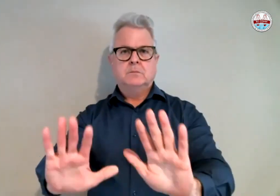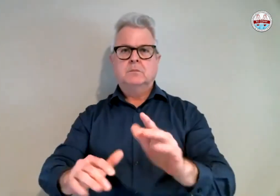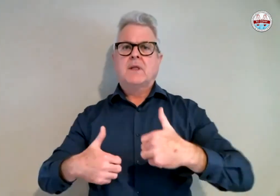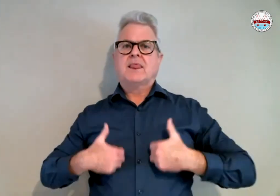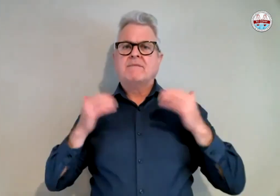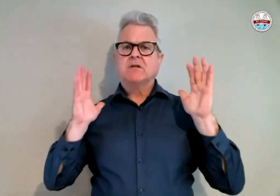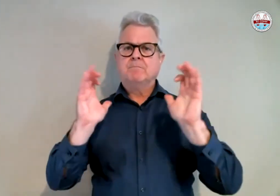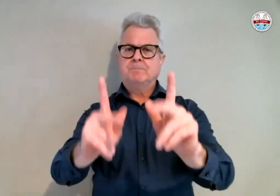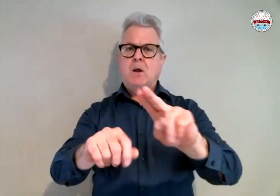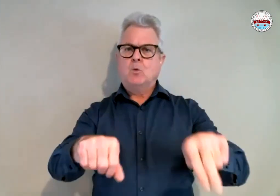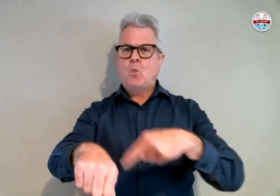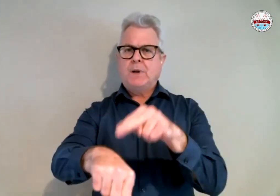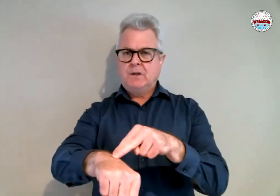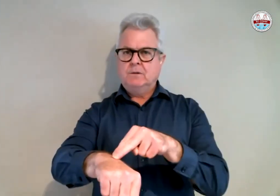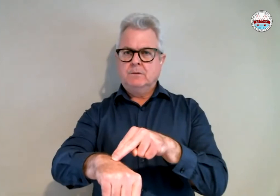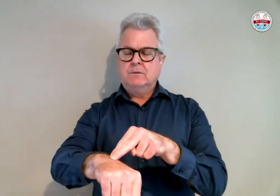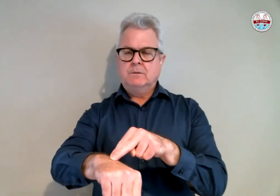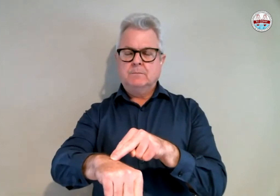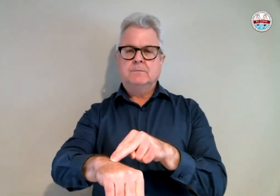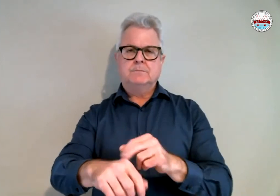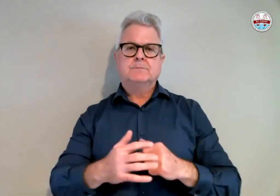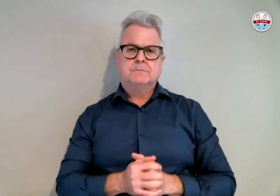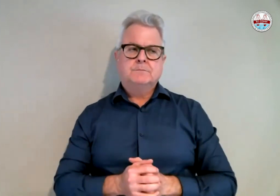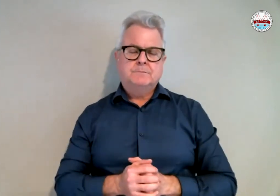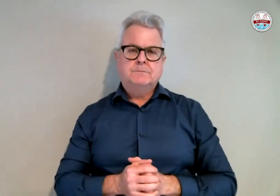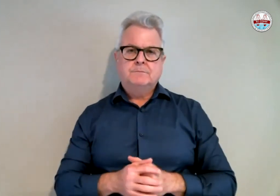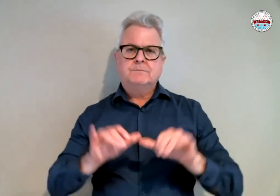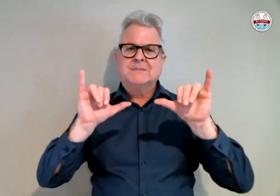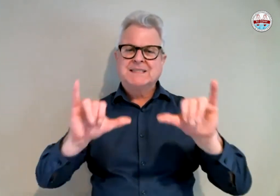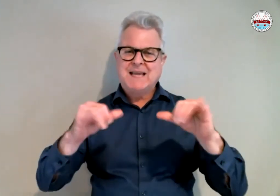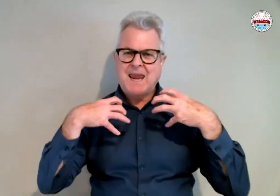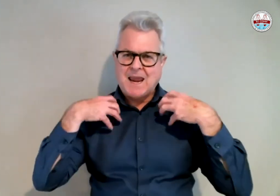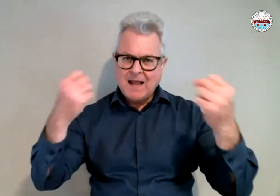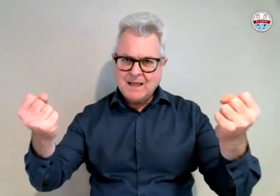of this COVID variant and go back to close to normal as possible.